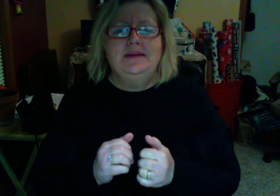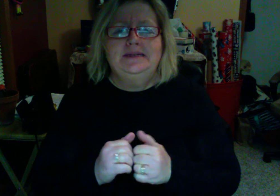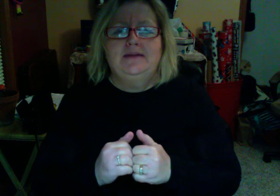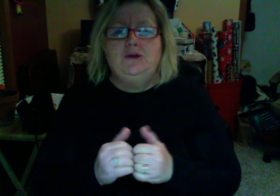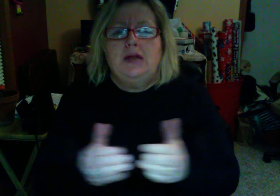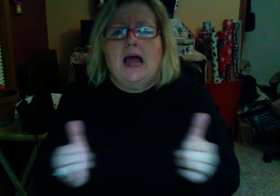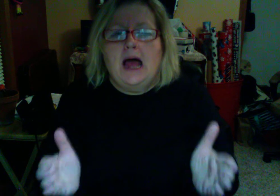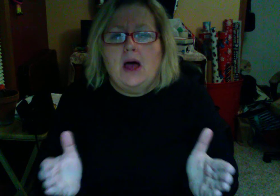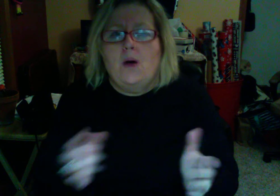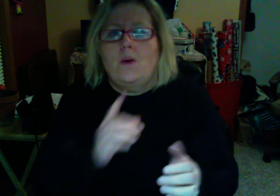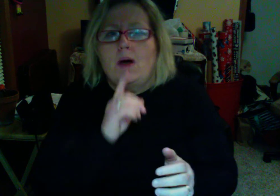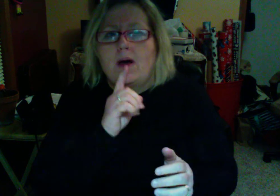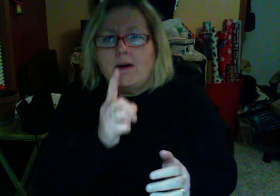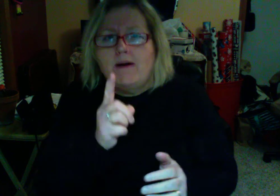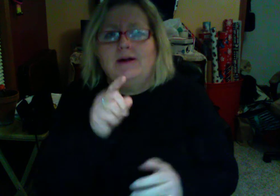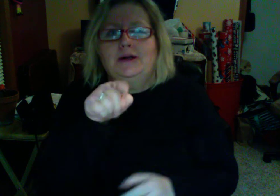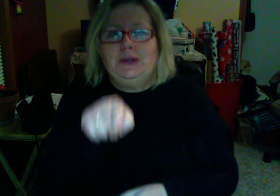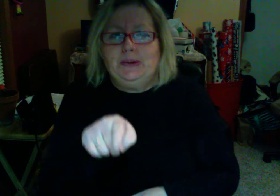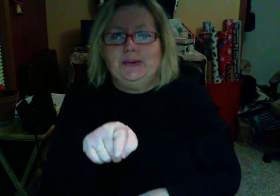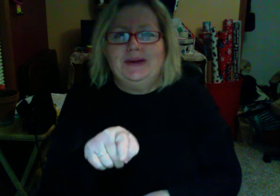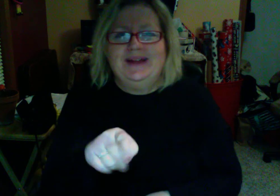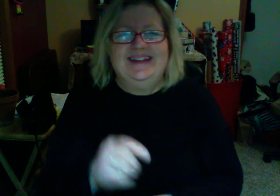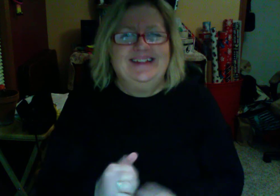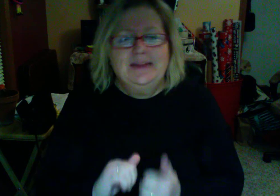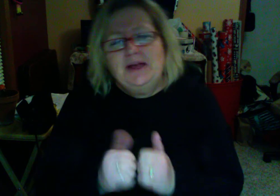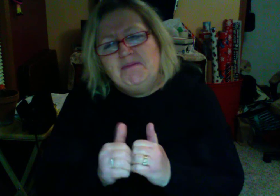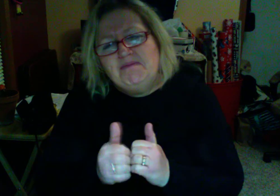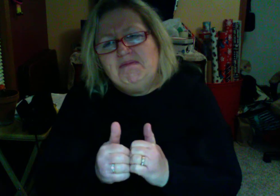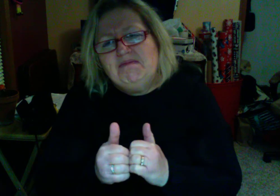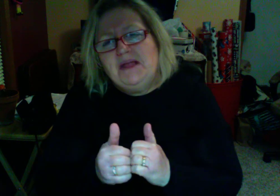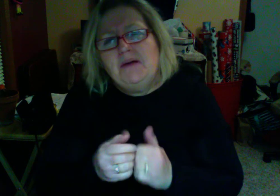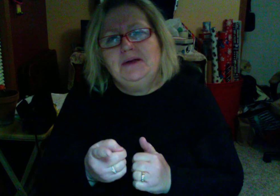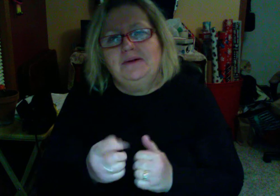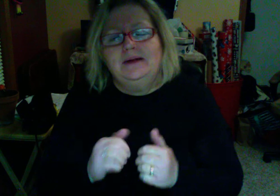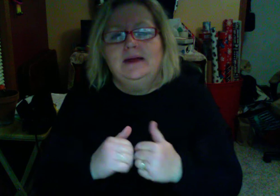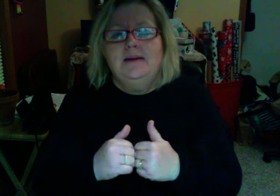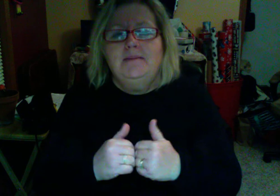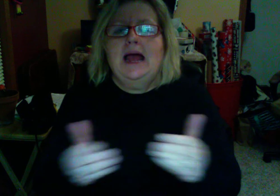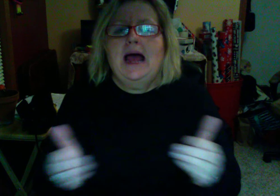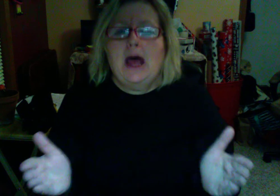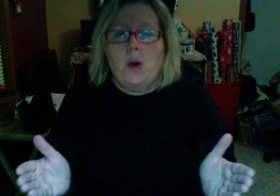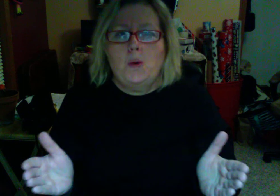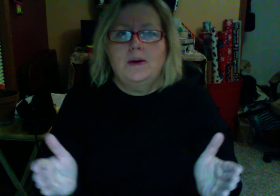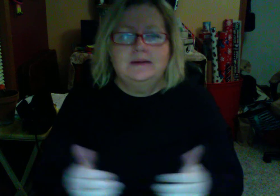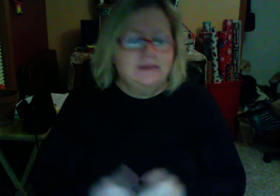Instead of doing how are you? How are you? But how is this?